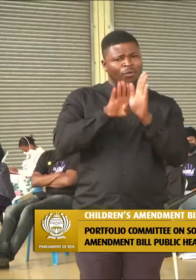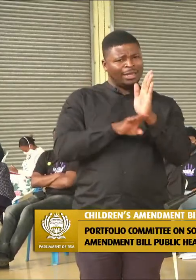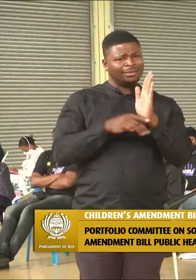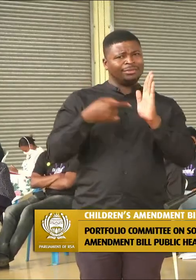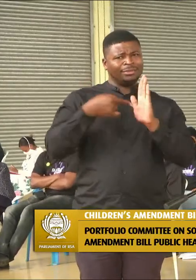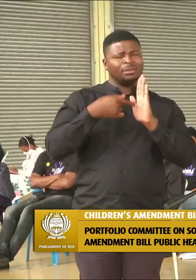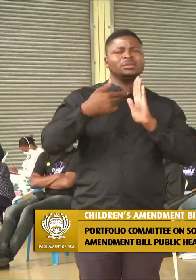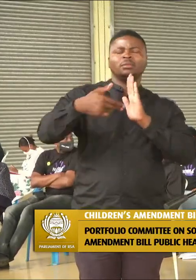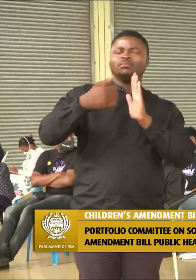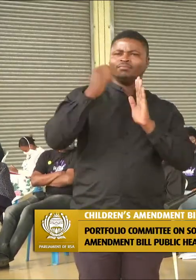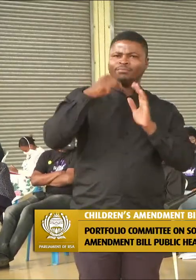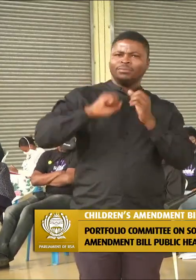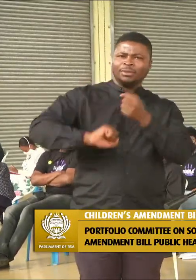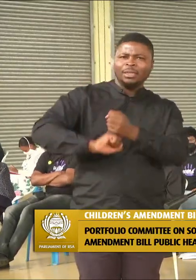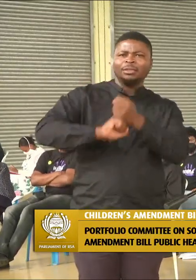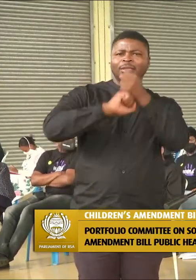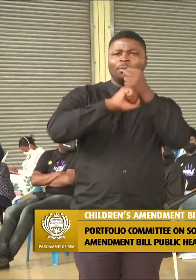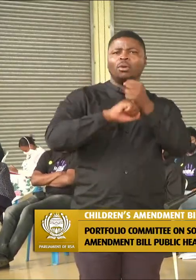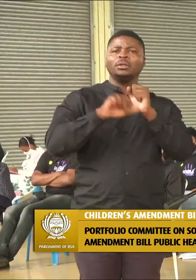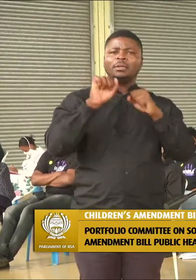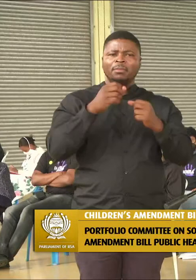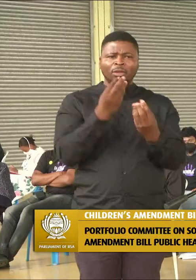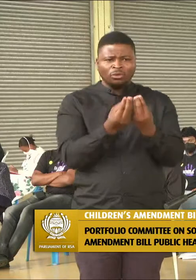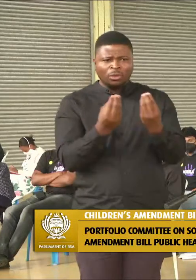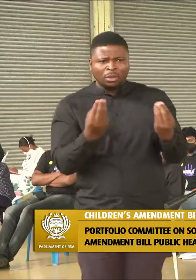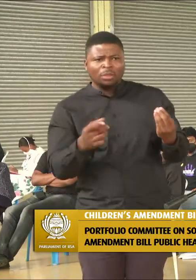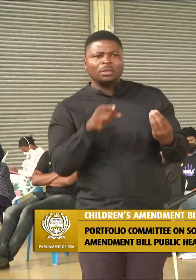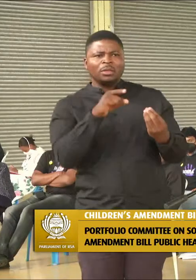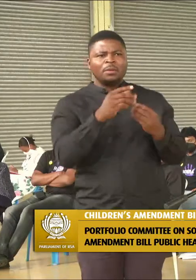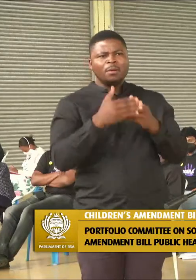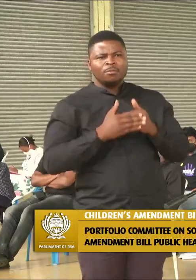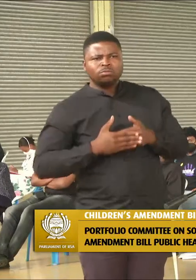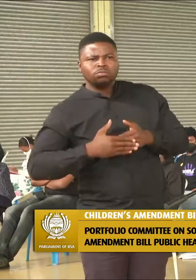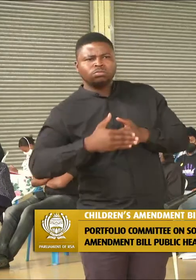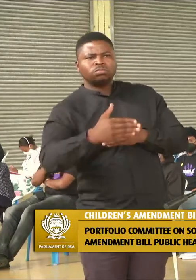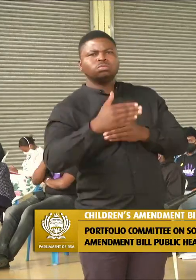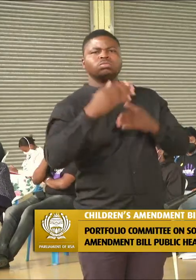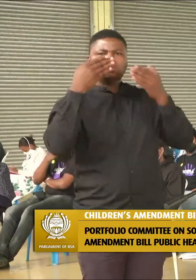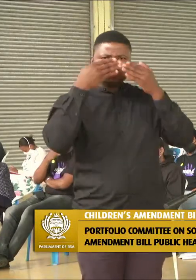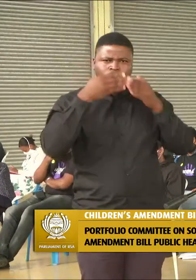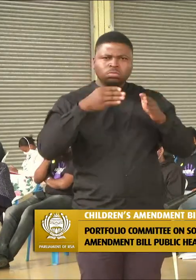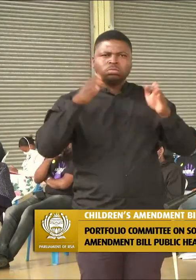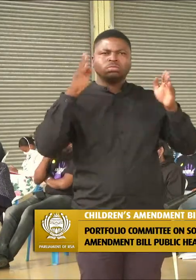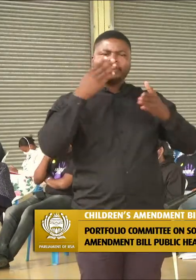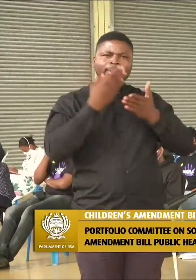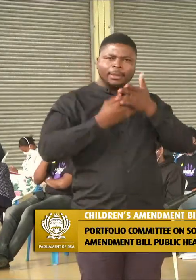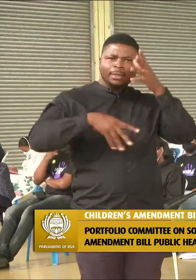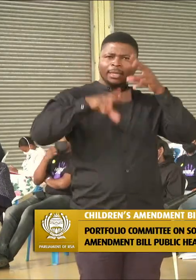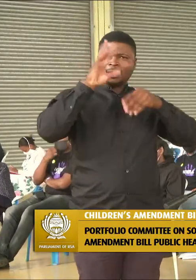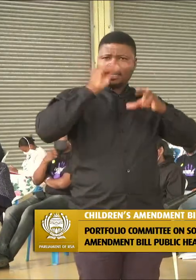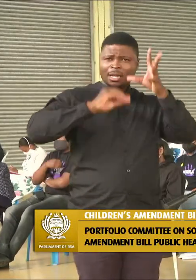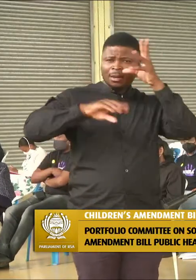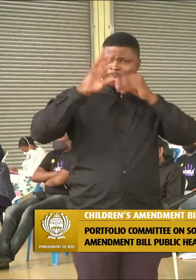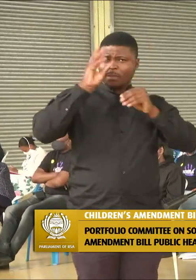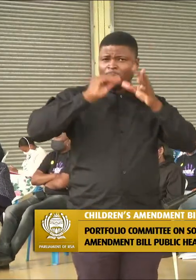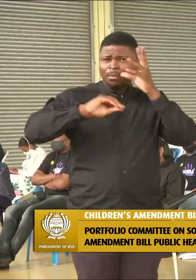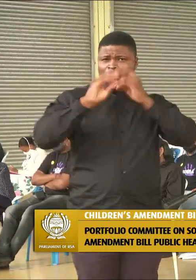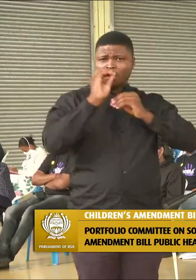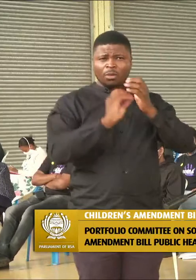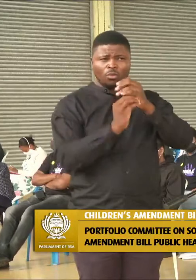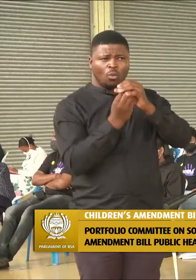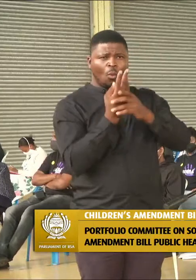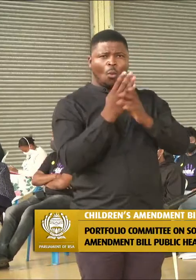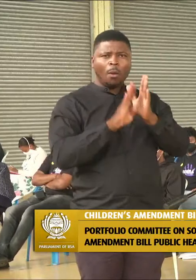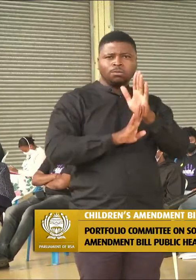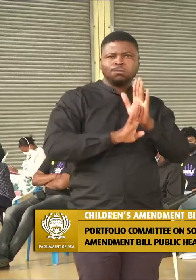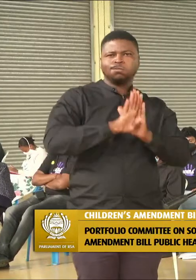ukuthi isivumele ukuthi abantwana baqhubeke bavule emakhaya. Hence, I really commend